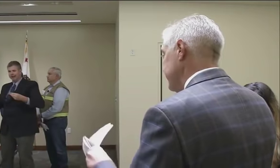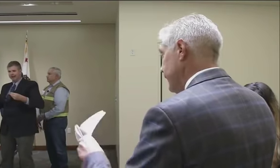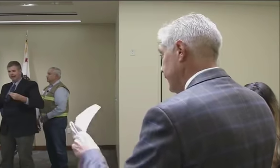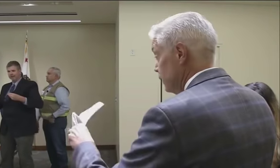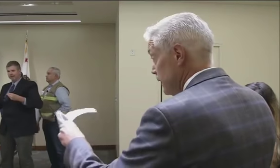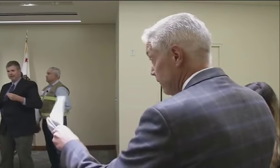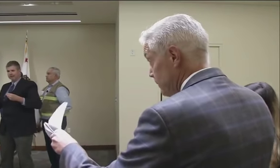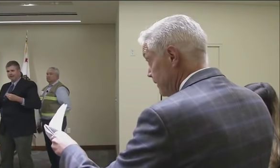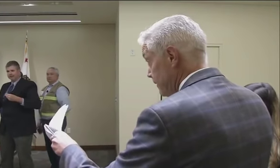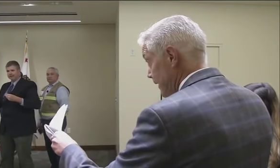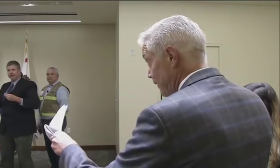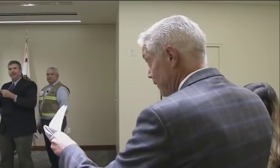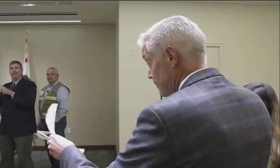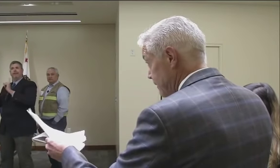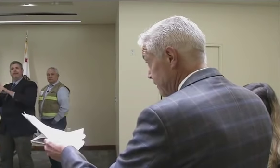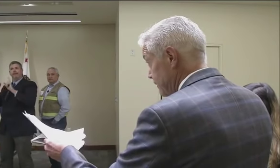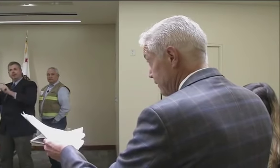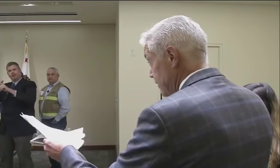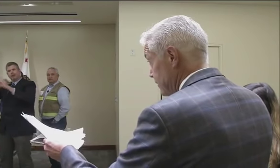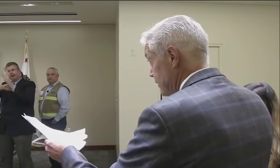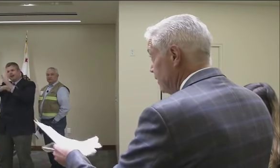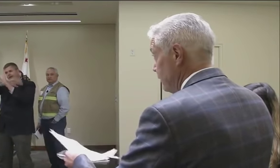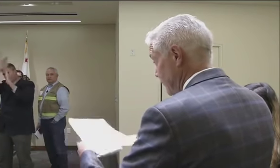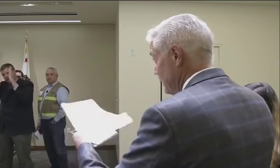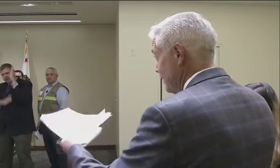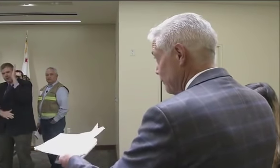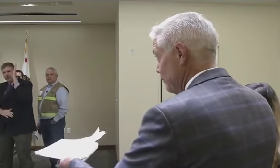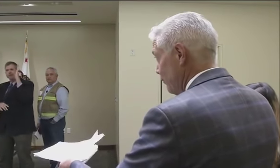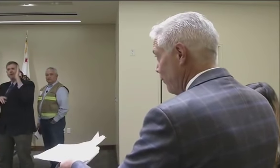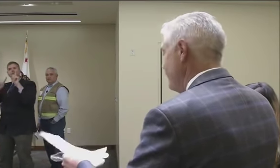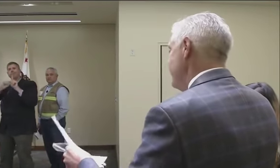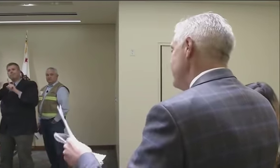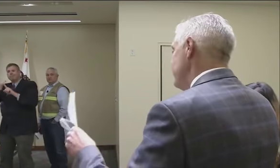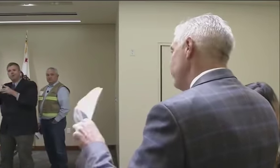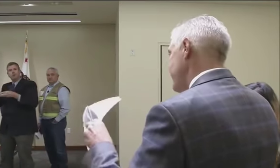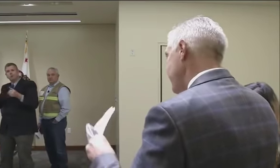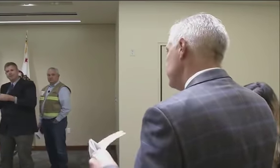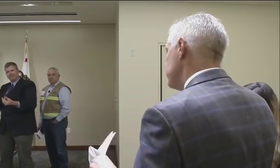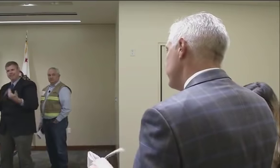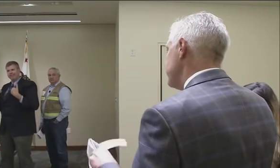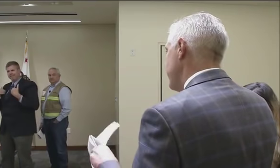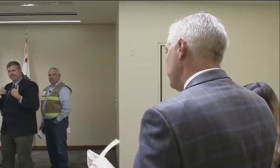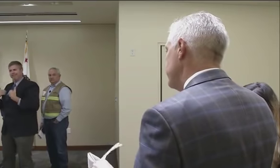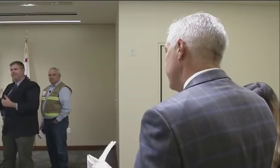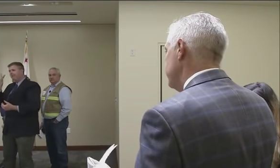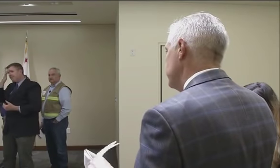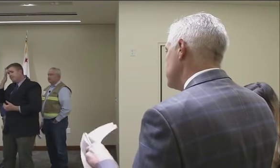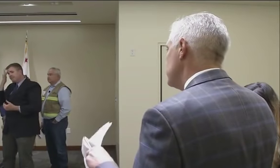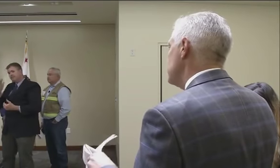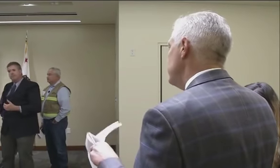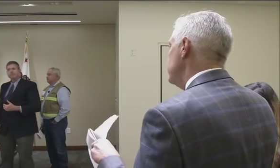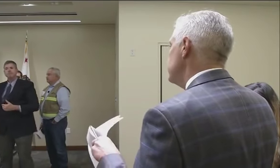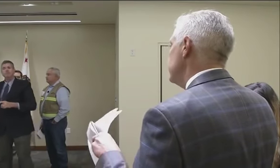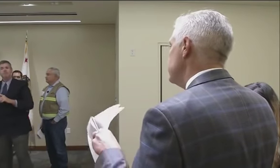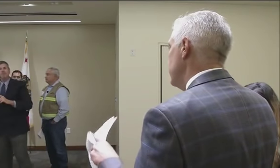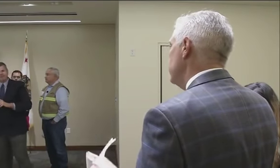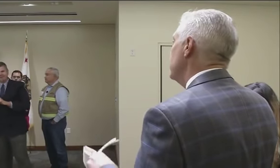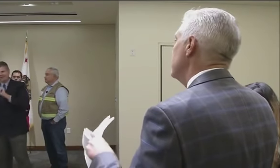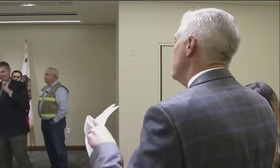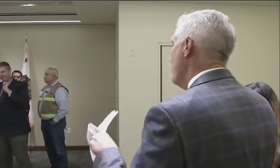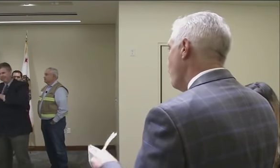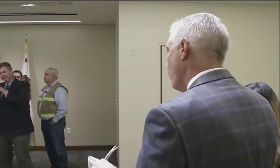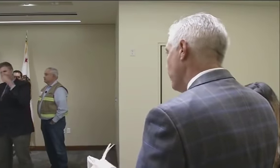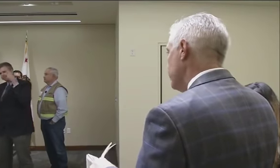decades? And I know you haven't been here that long. You've been here, you know, less than a year, and I've heard that from you before. But we have to address how we got here. Should PG&E have